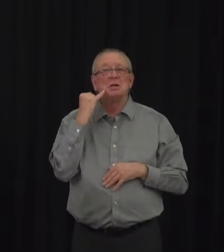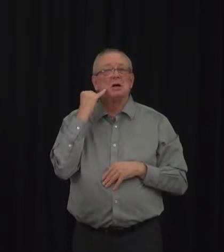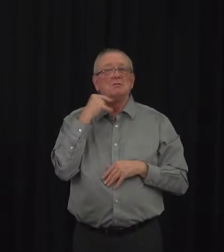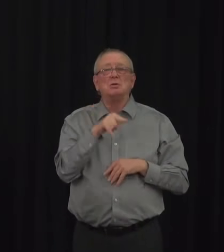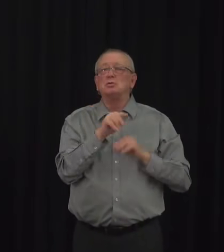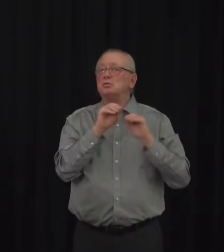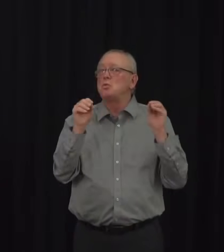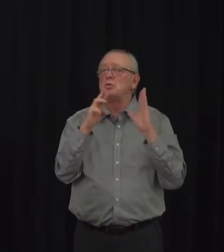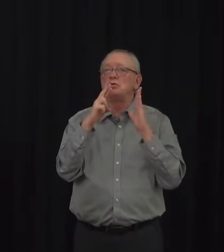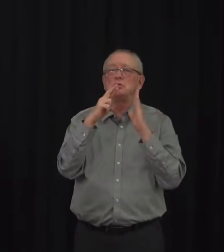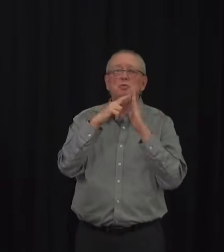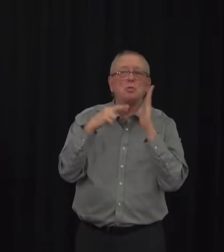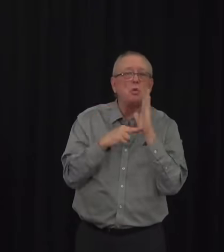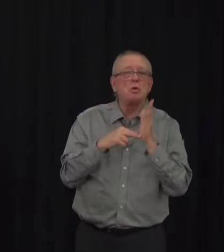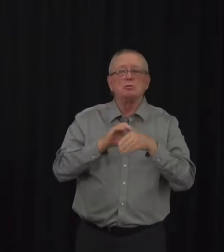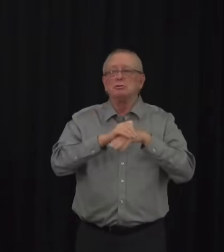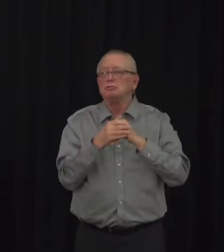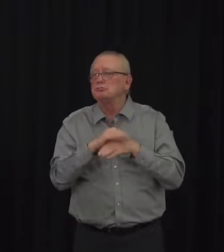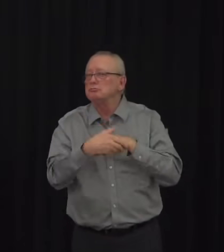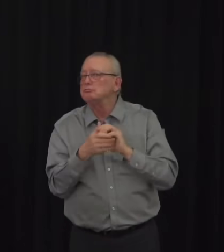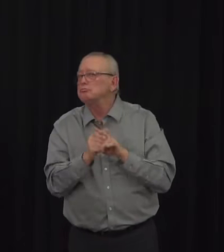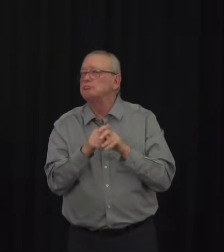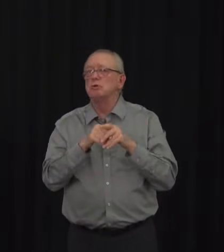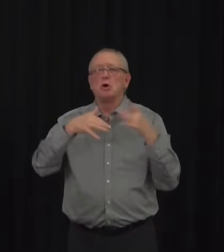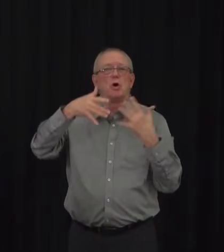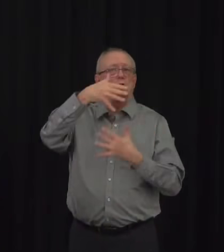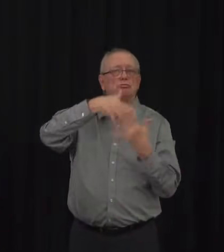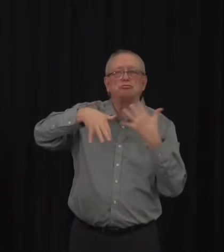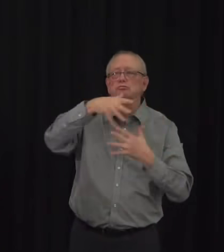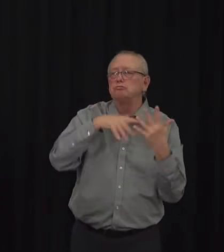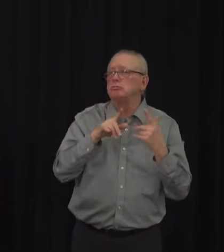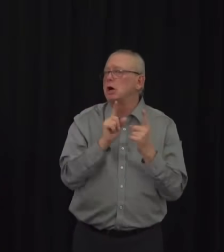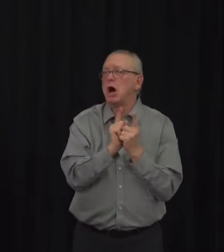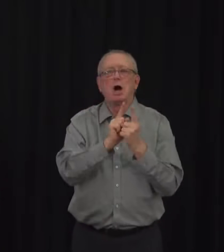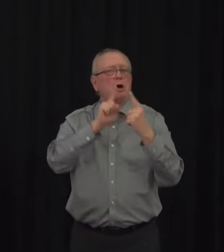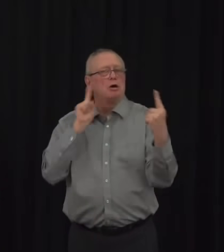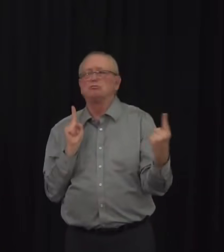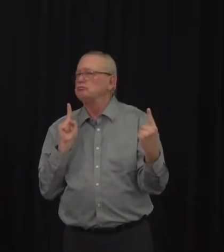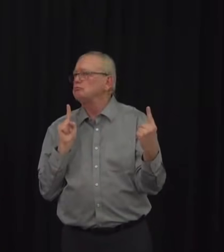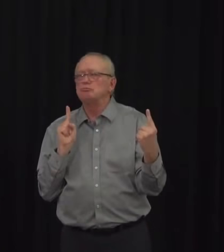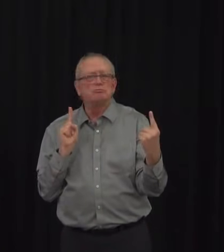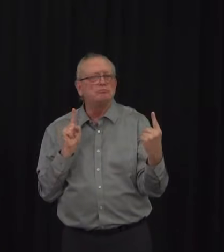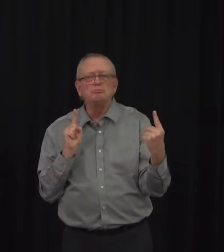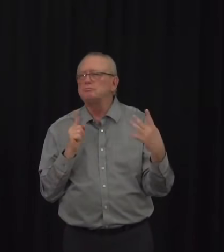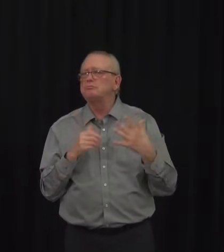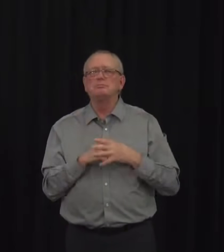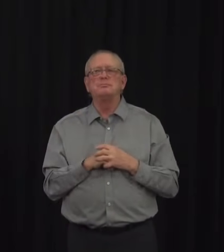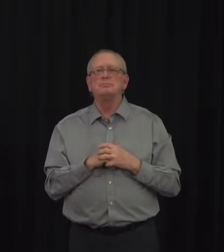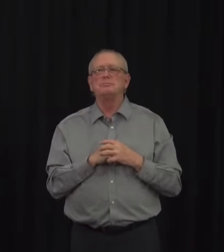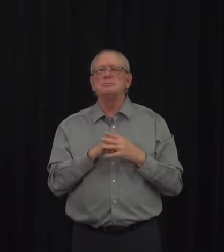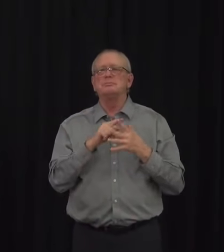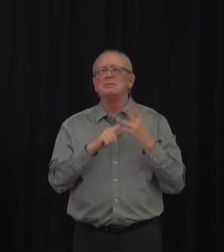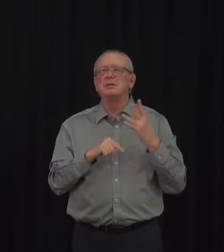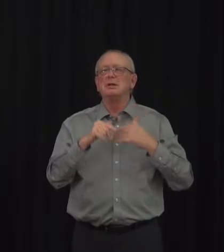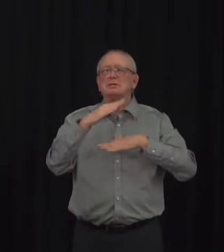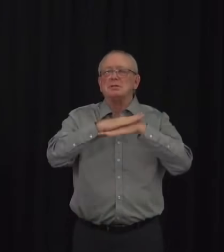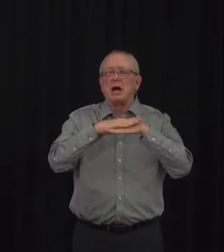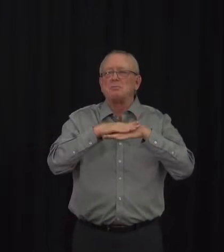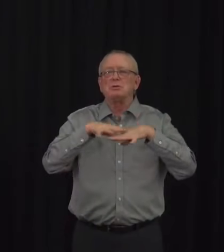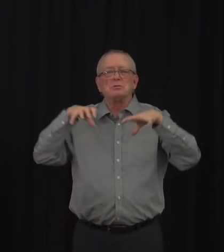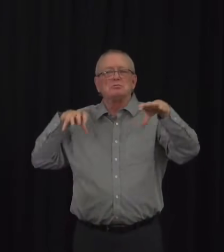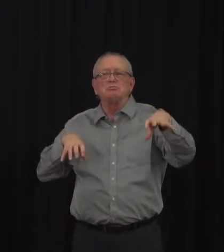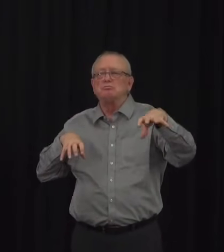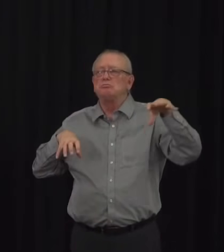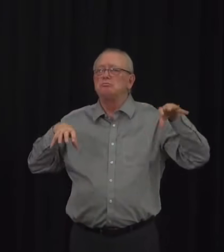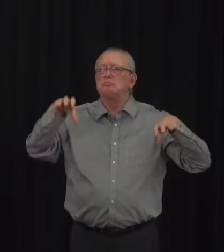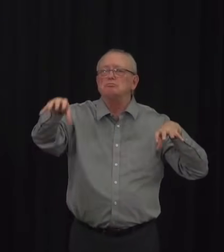if people are able to mingle freely, if they're not seated separate from other tables, if you have large groups